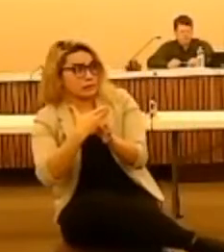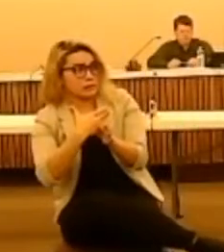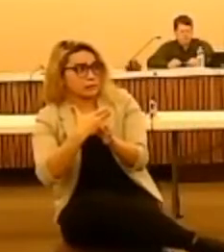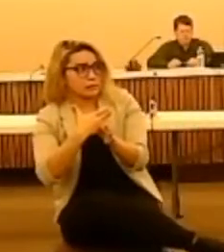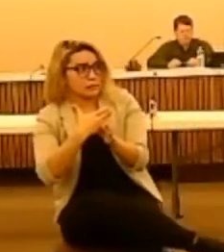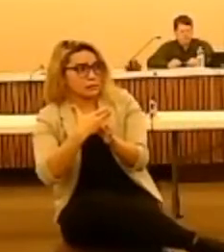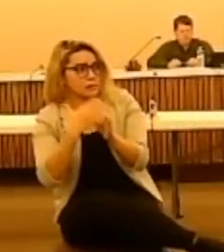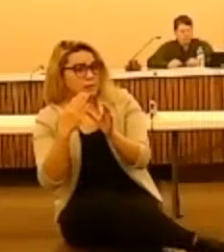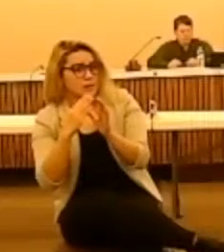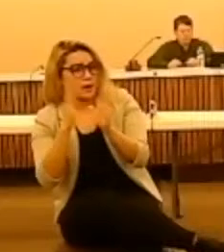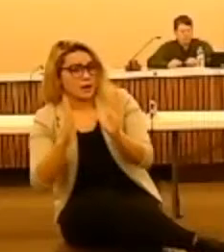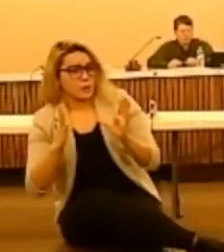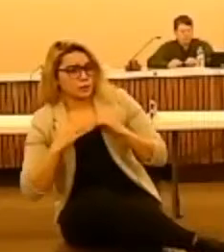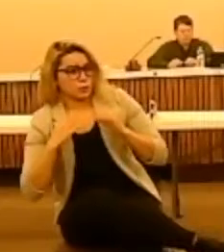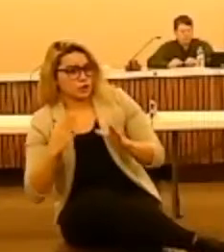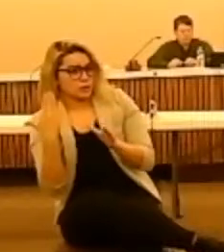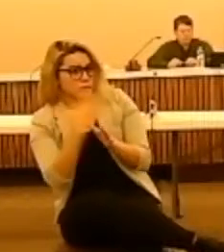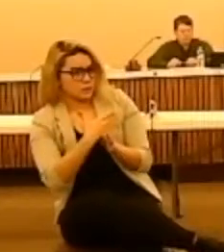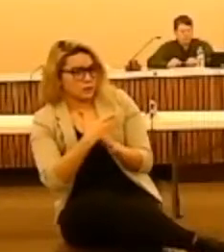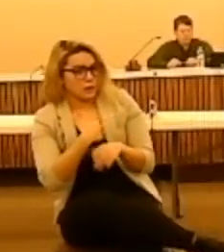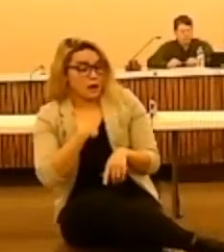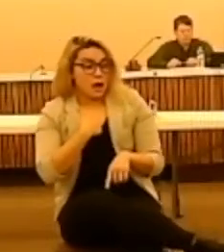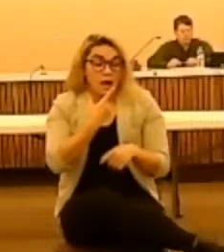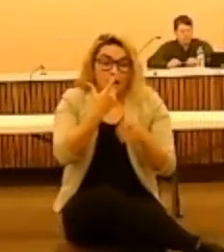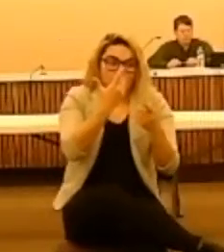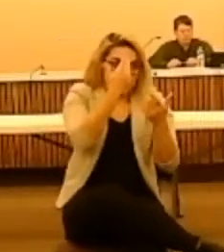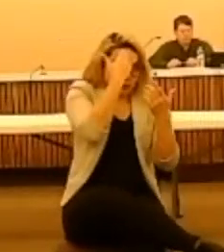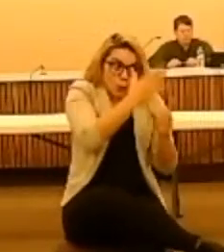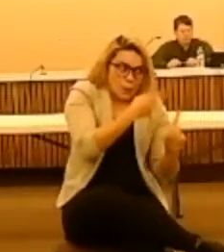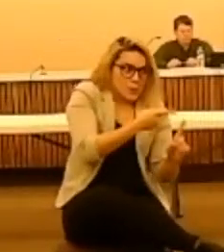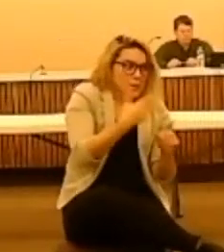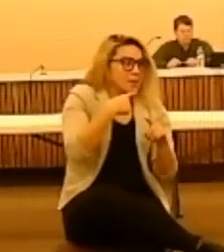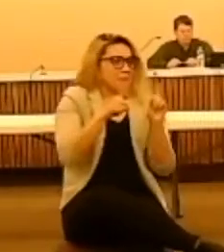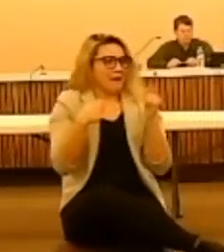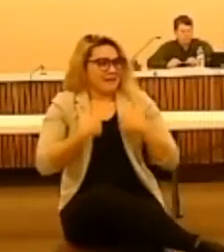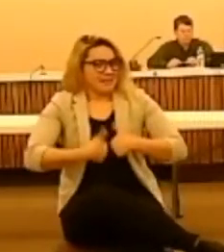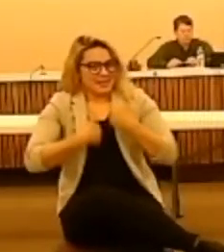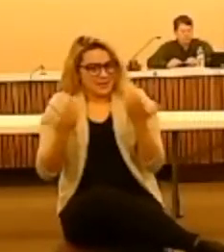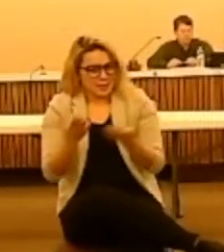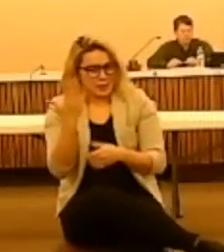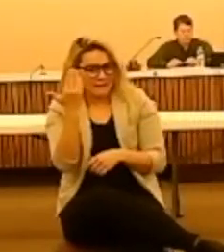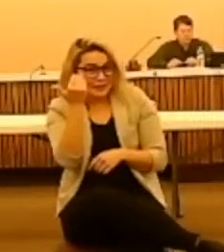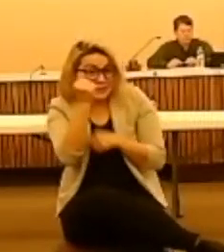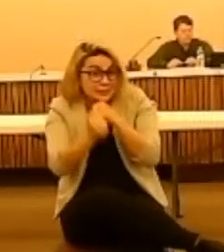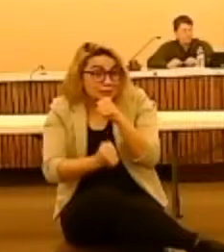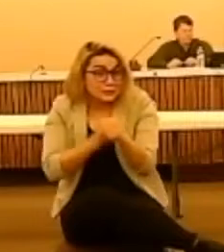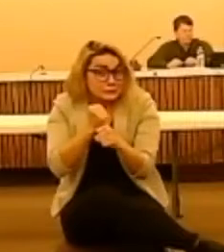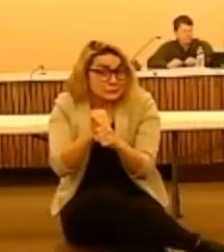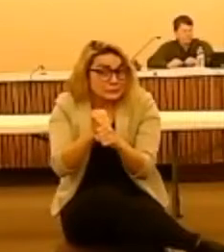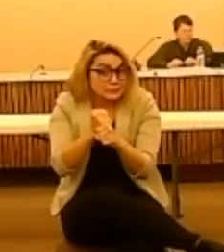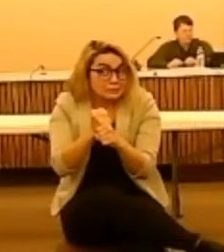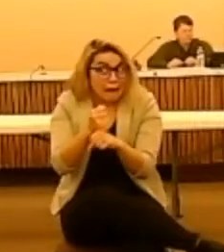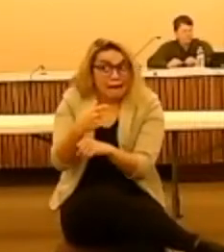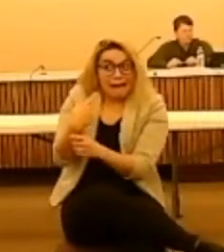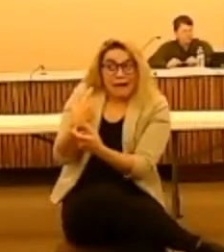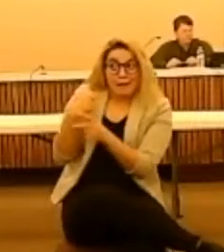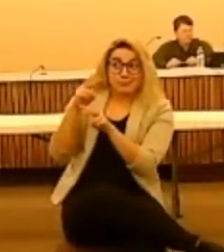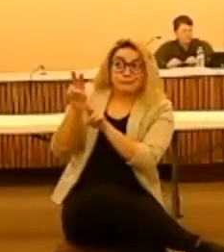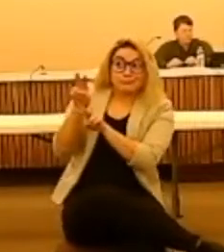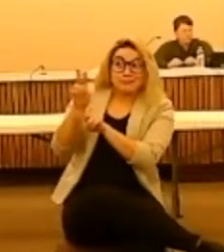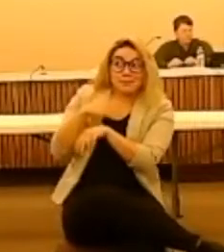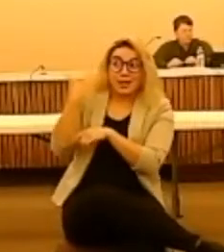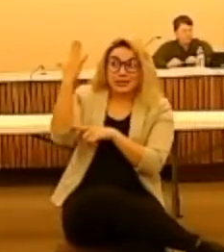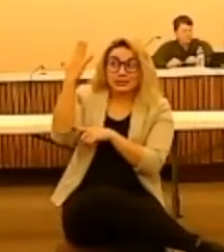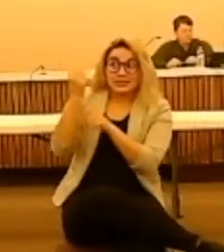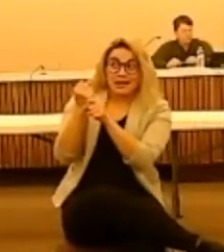And I'll agree with you. I don't know you, sir, but again, I've been here 50 years. And I'm a respectable citizen, here. If it's dead, I'll